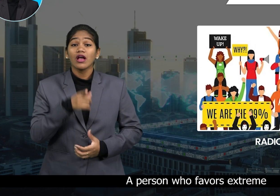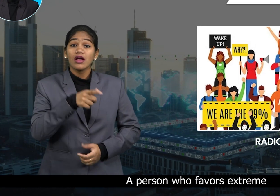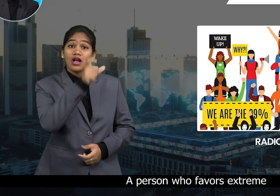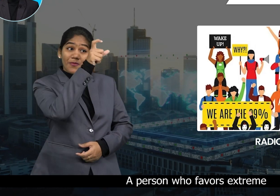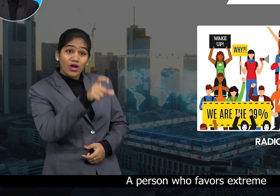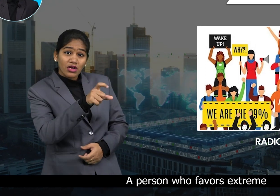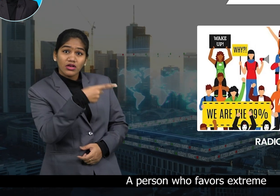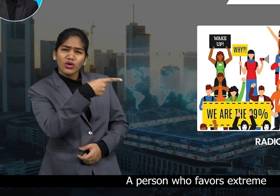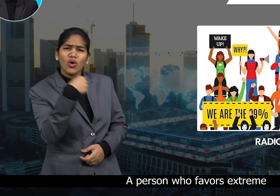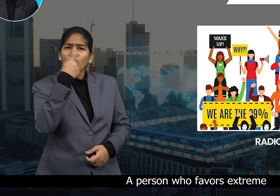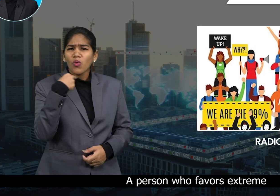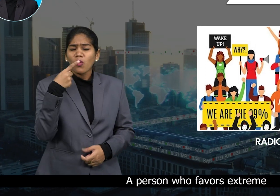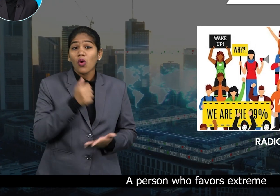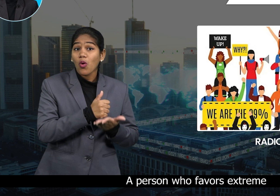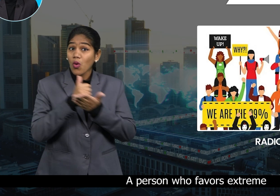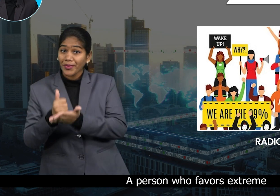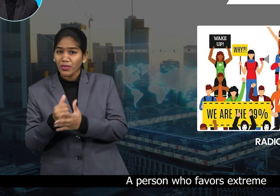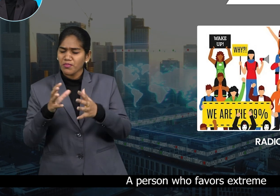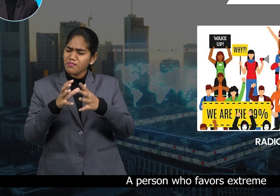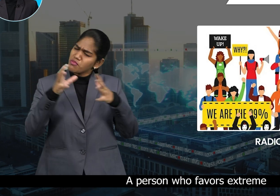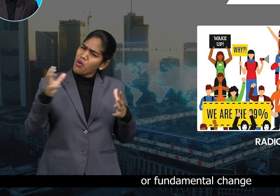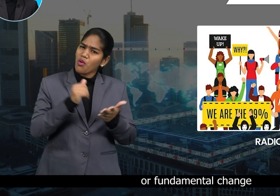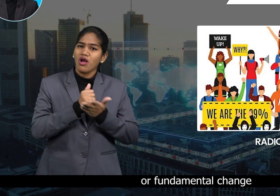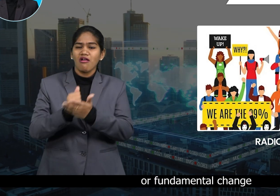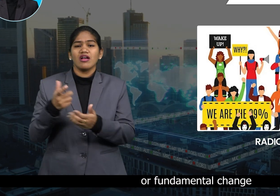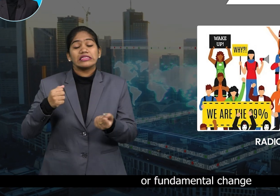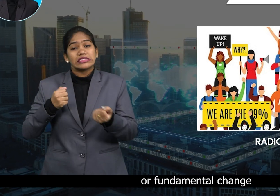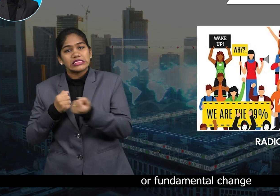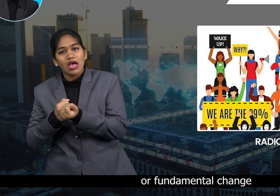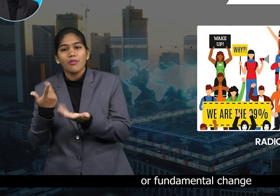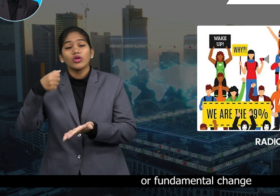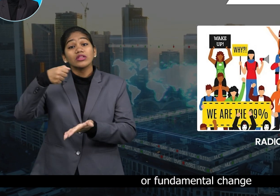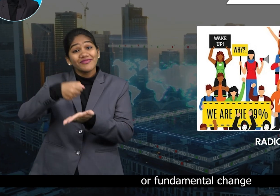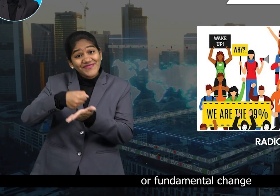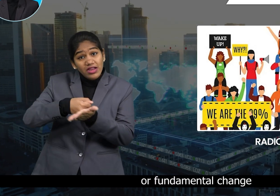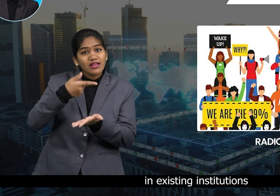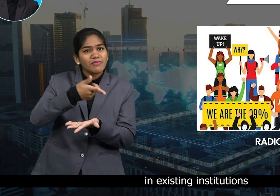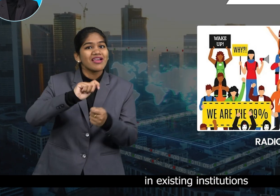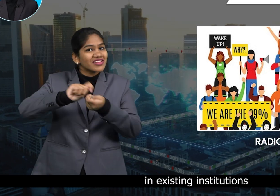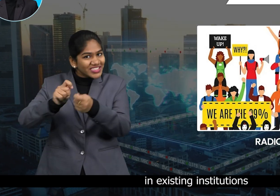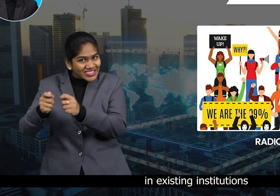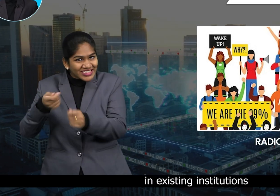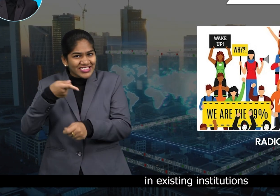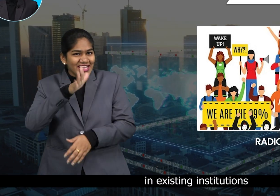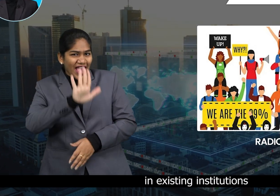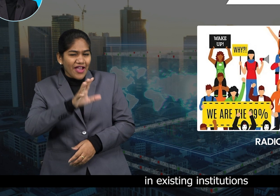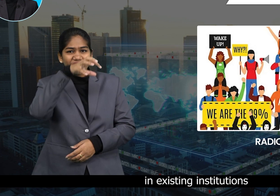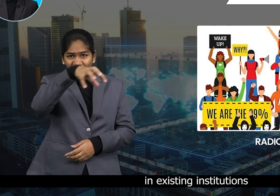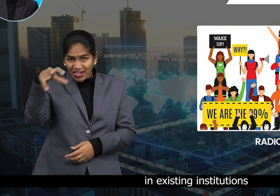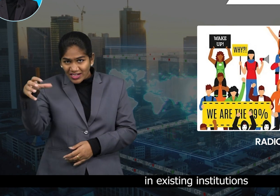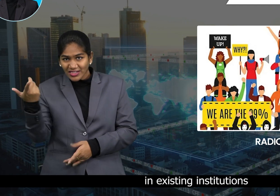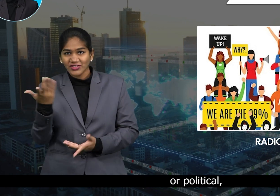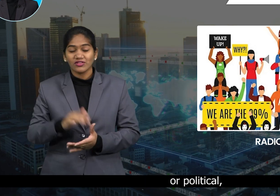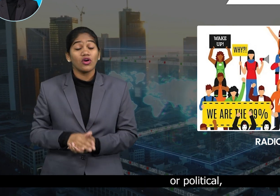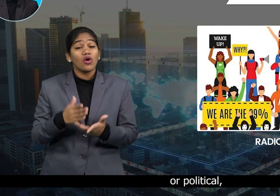a person who favors extreme or fundamental change in existing